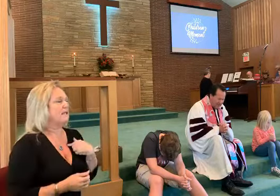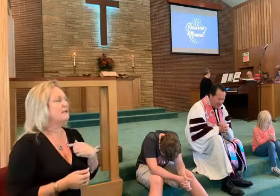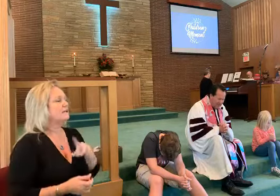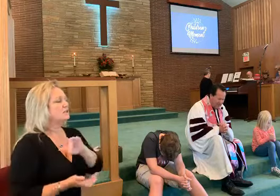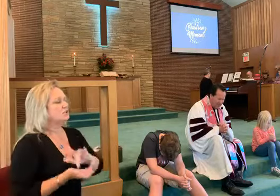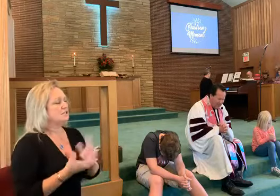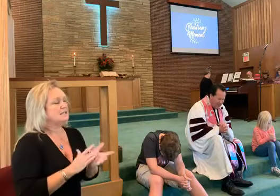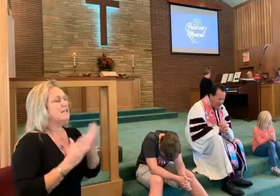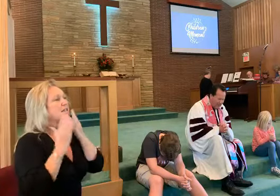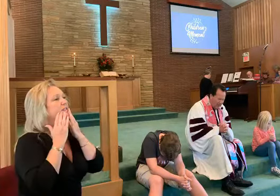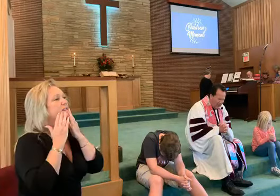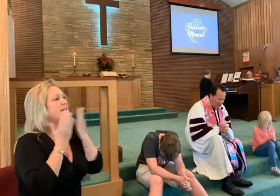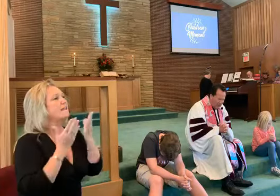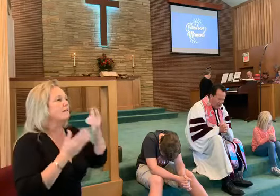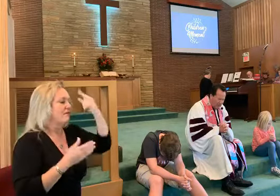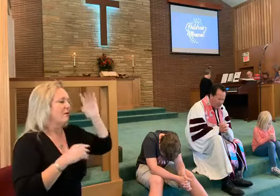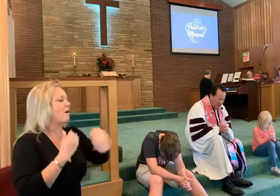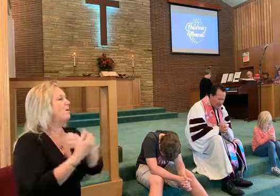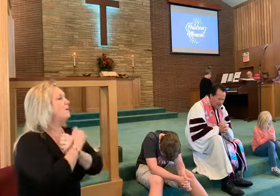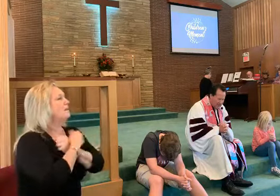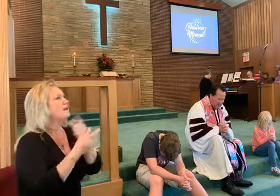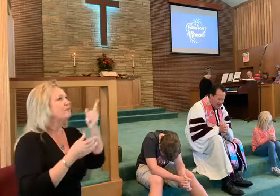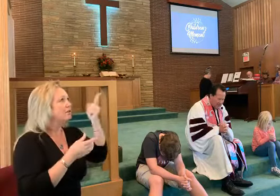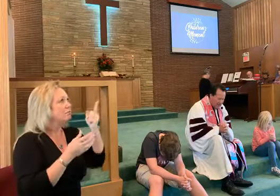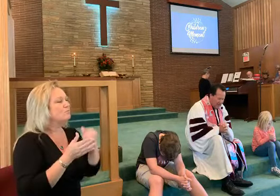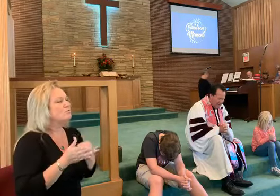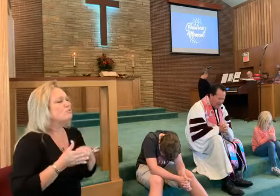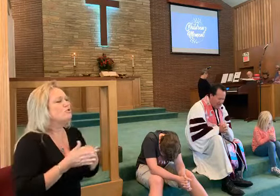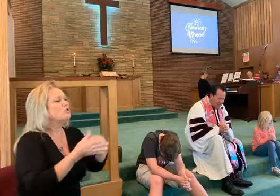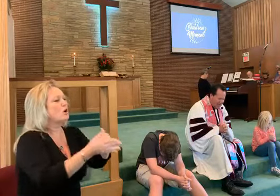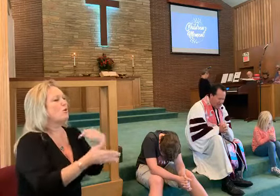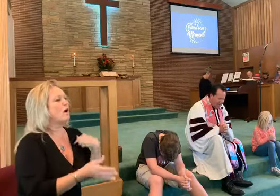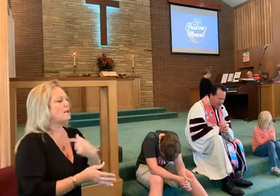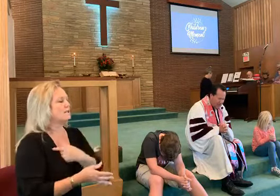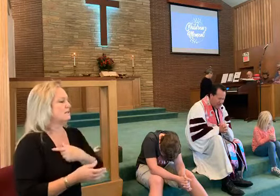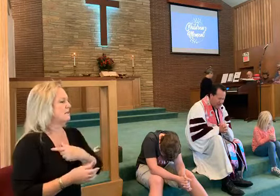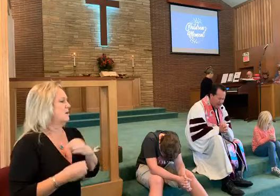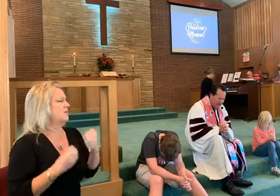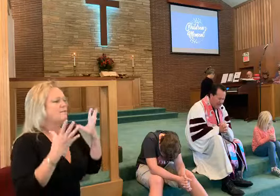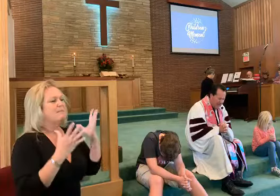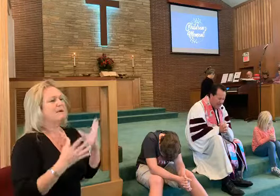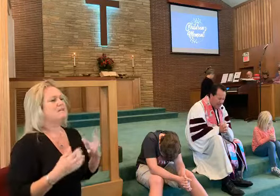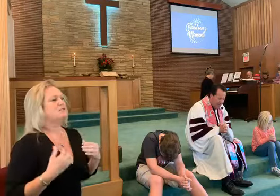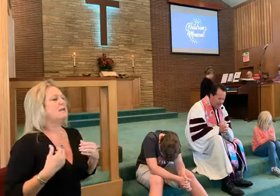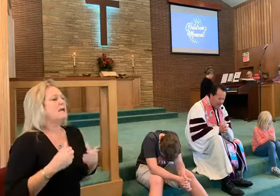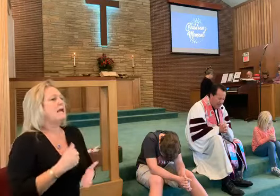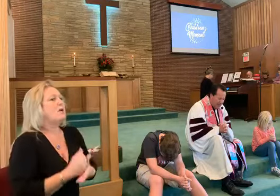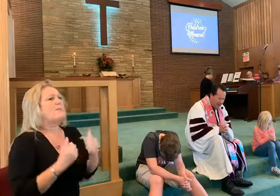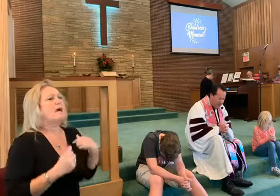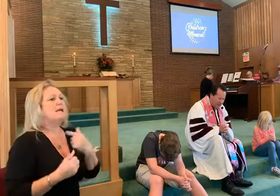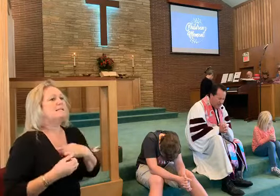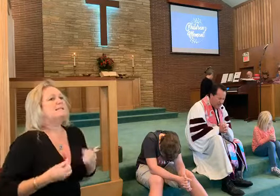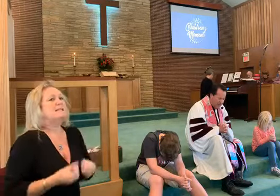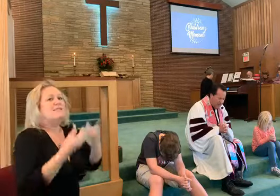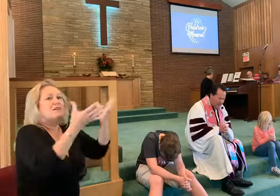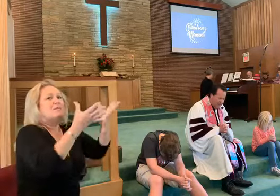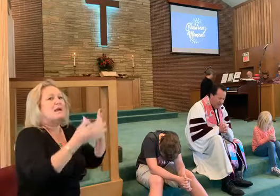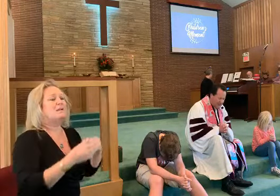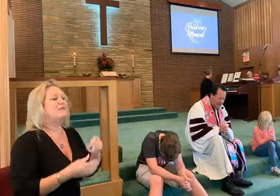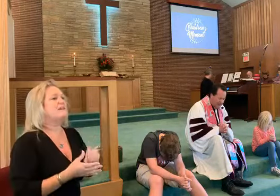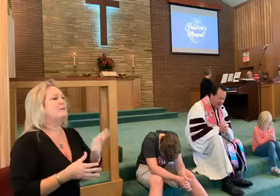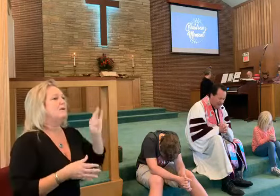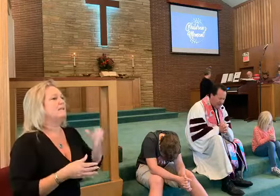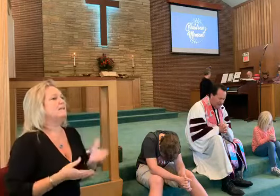Jesus, thank you for all the love you show us. We have so much. Help us give it away. Help us to find a way to